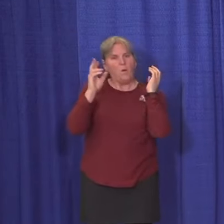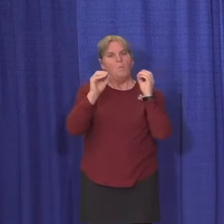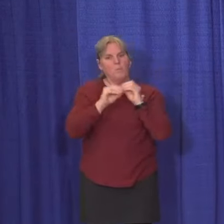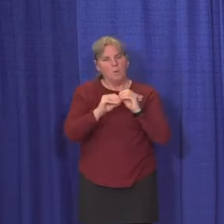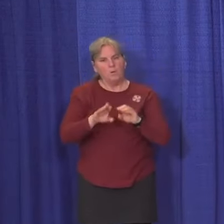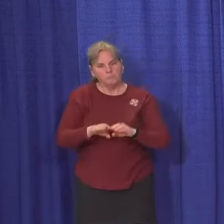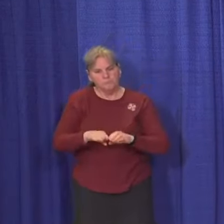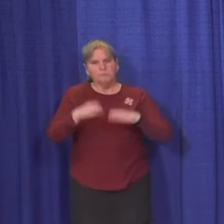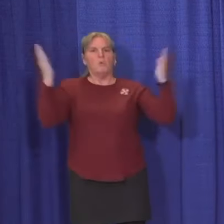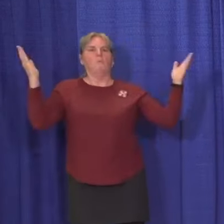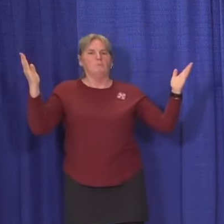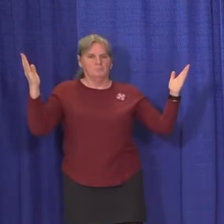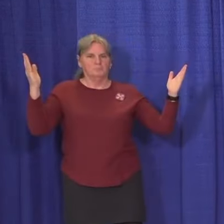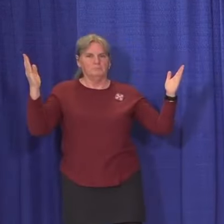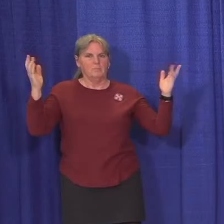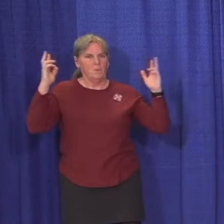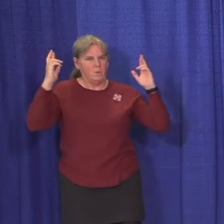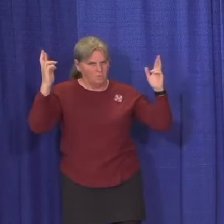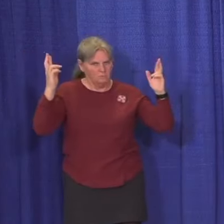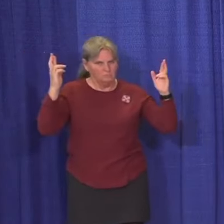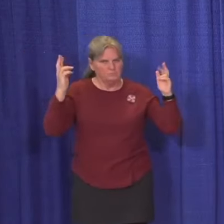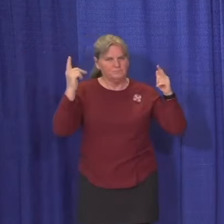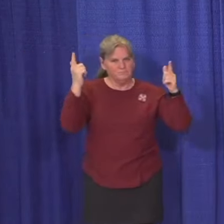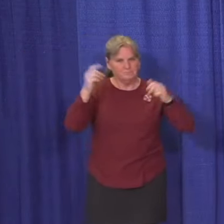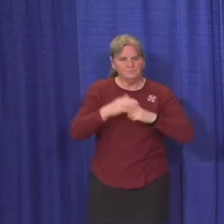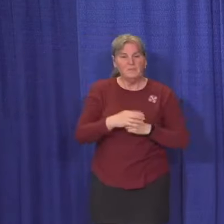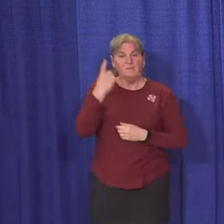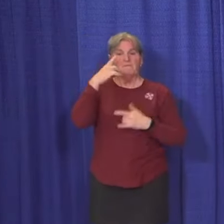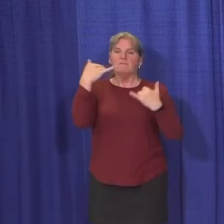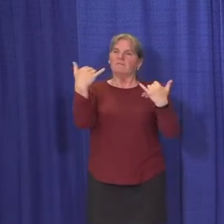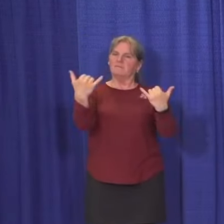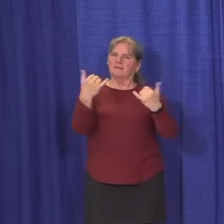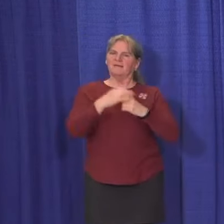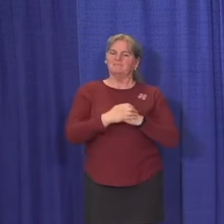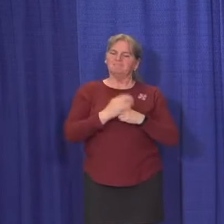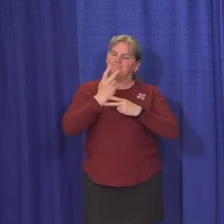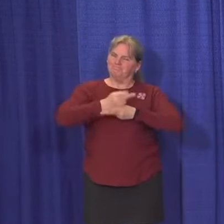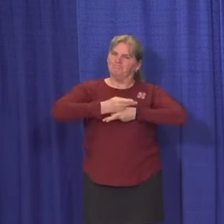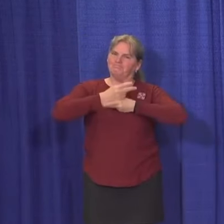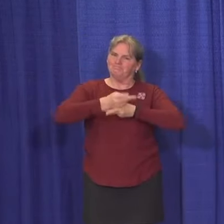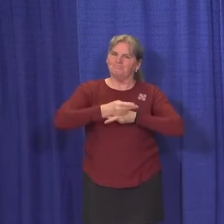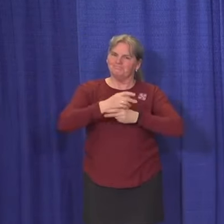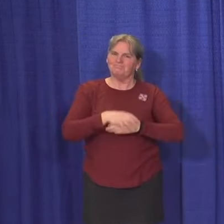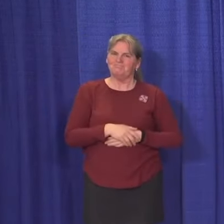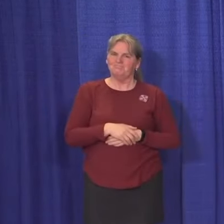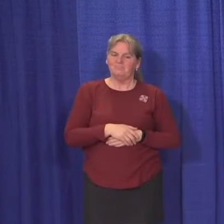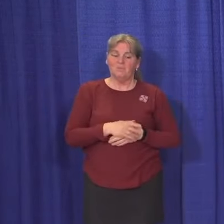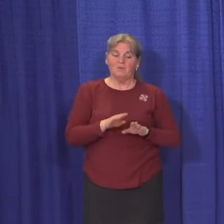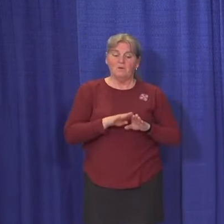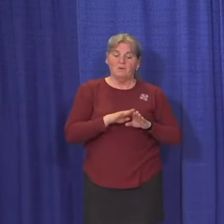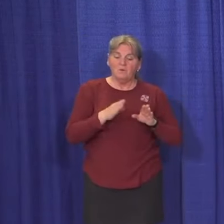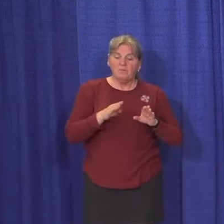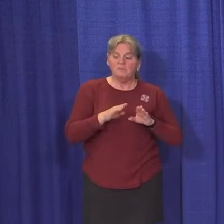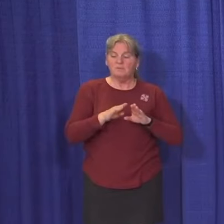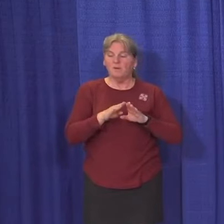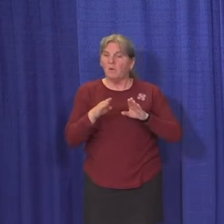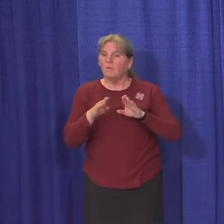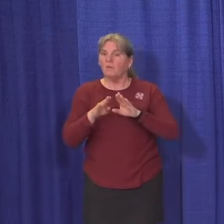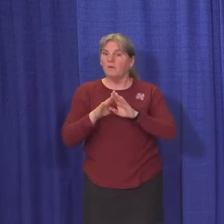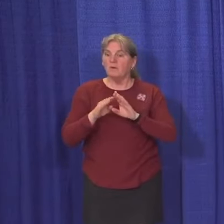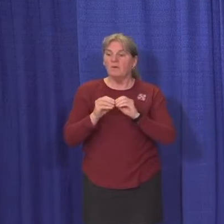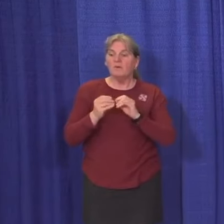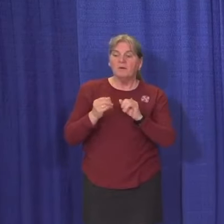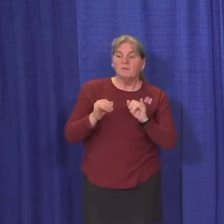health measures. For now, let us continue to proceed with care. As we lift restrictions and look forward to more